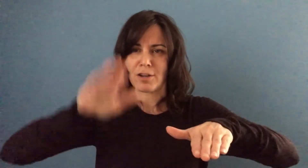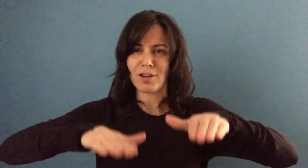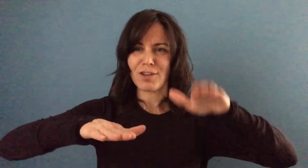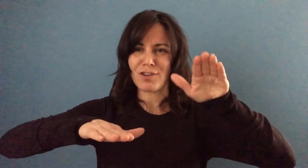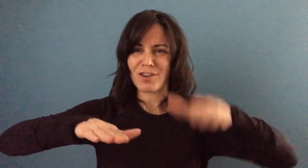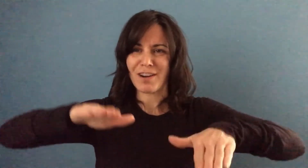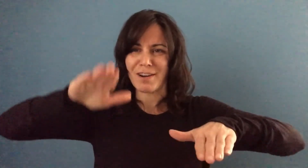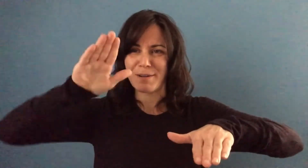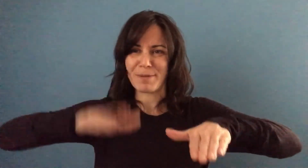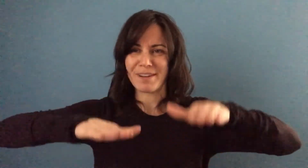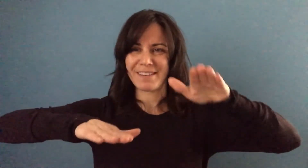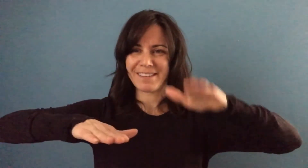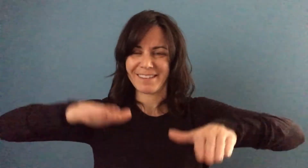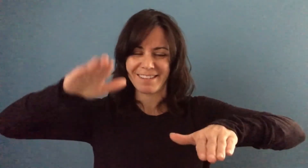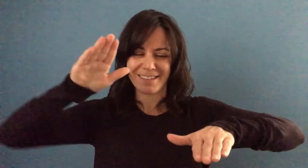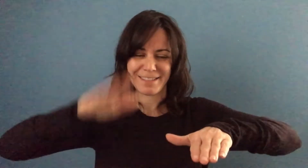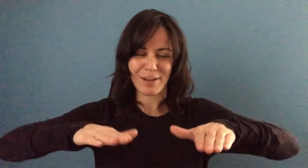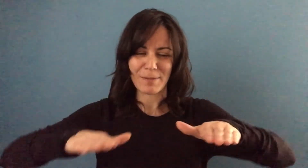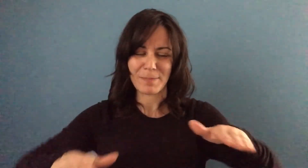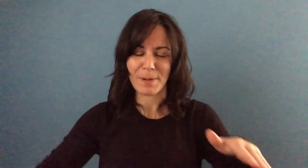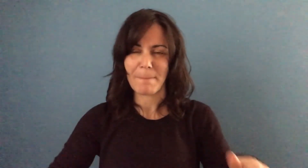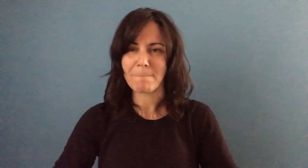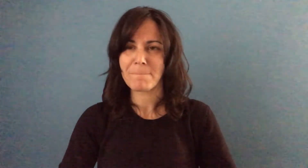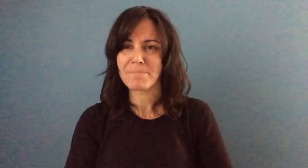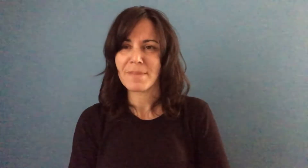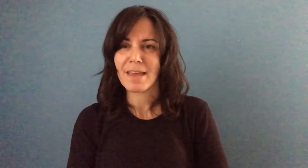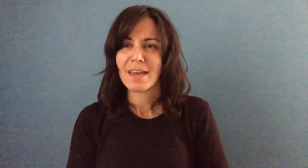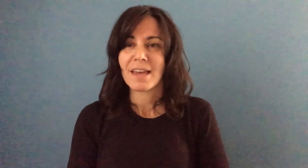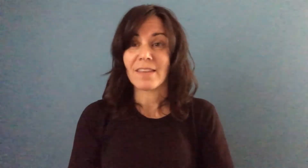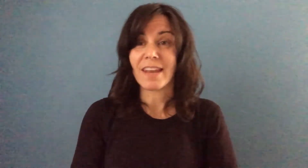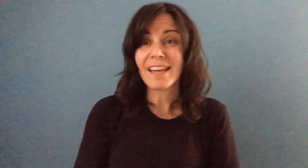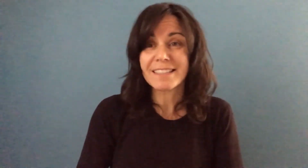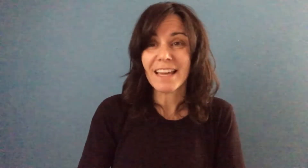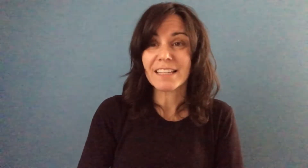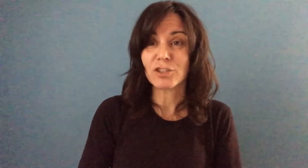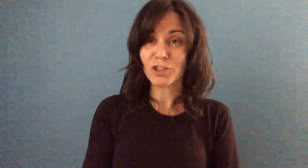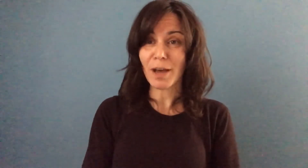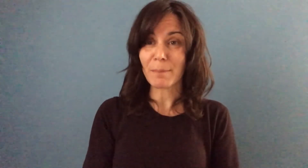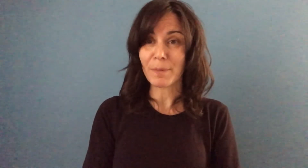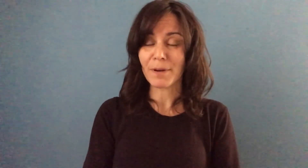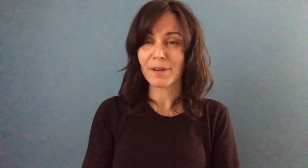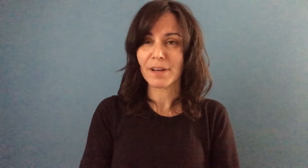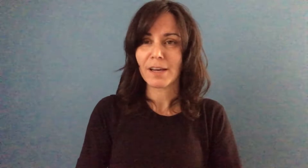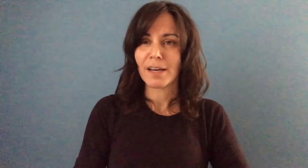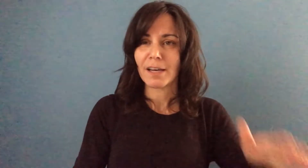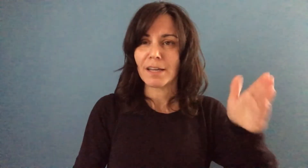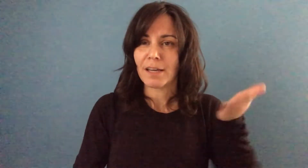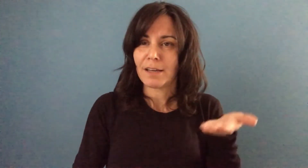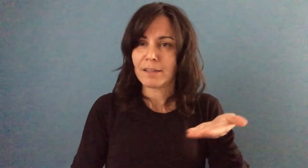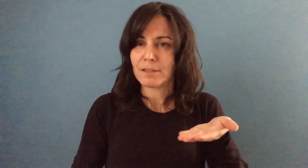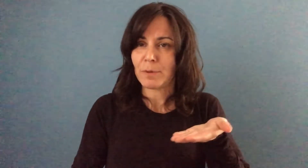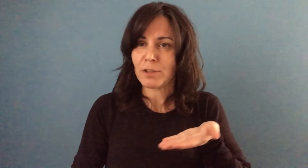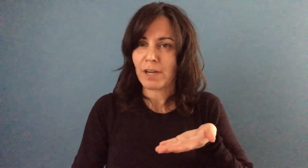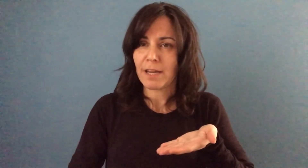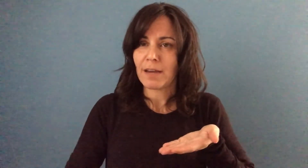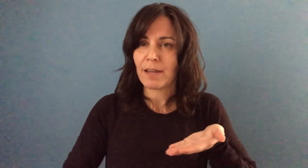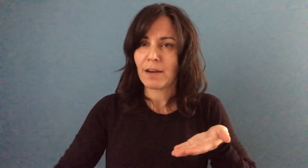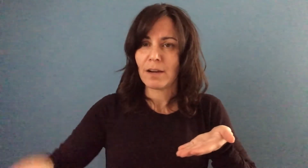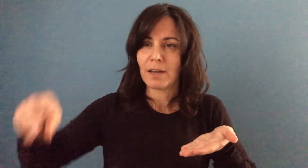Good job, stomp. The next sign is jump. So put your hand out here,